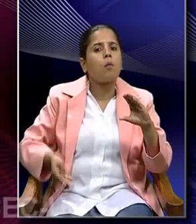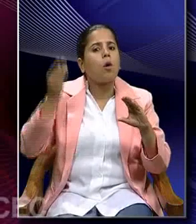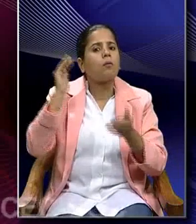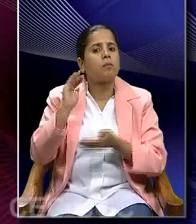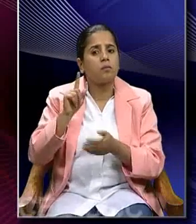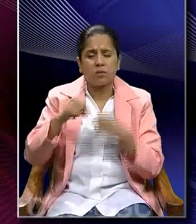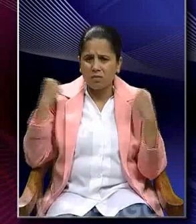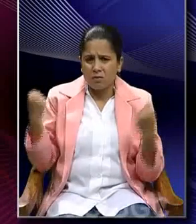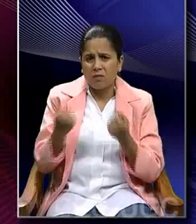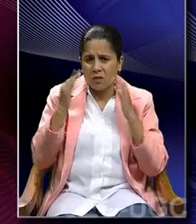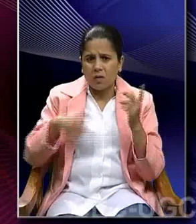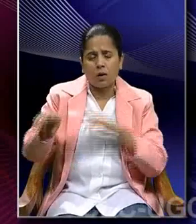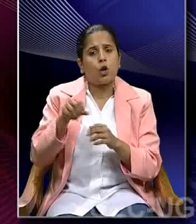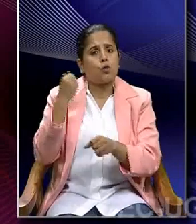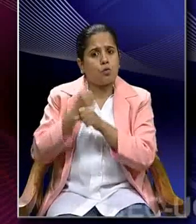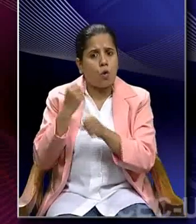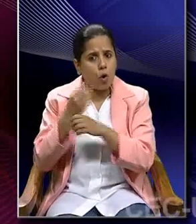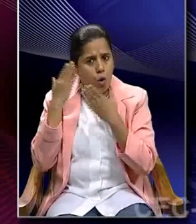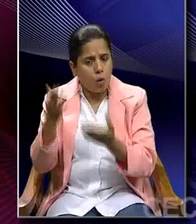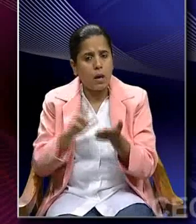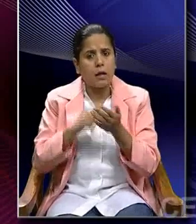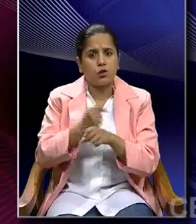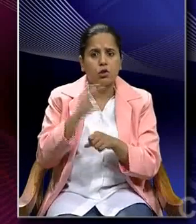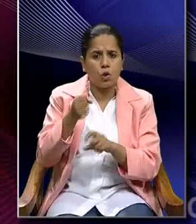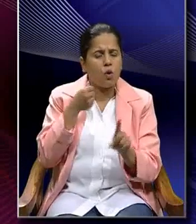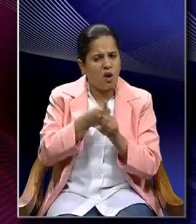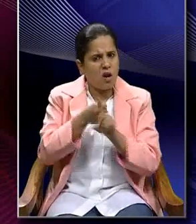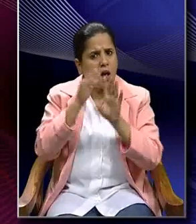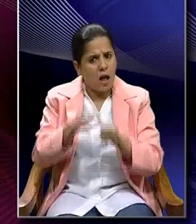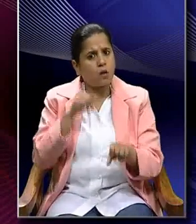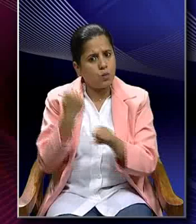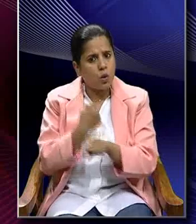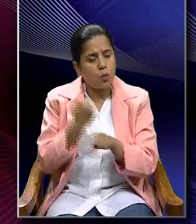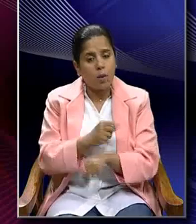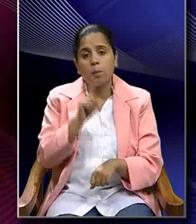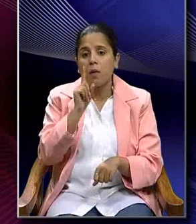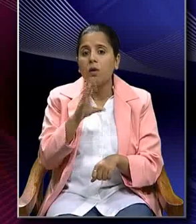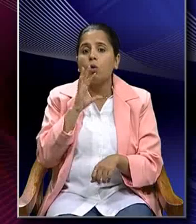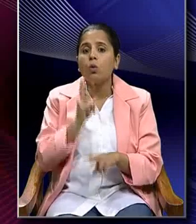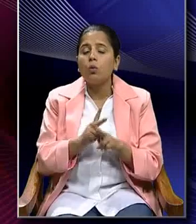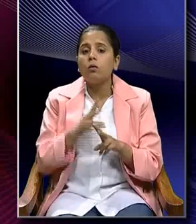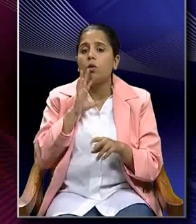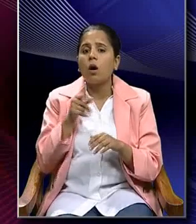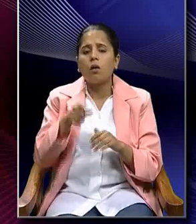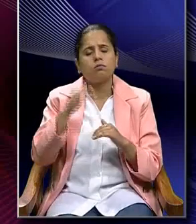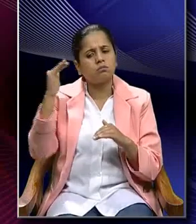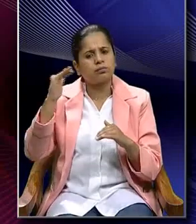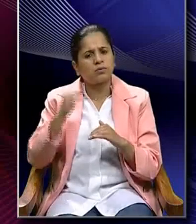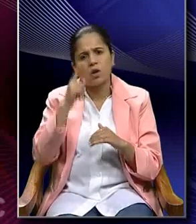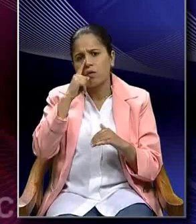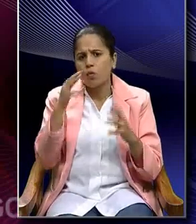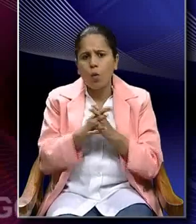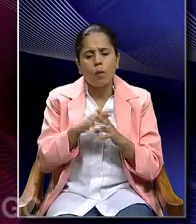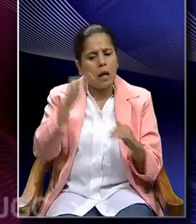of efforts at the state level, at the NGO level, and yet the persistence of a declining child